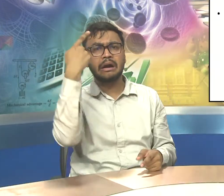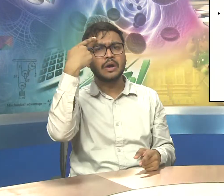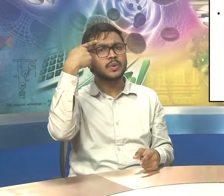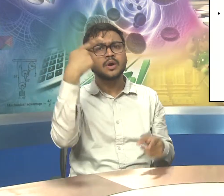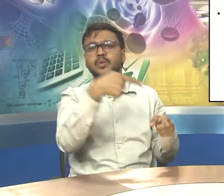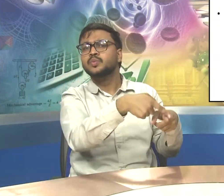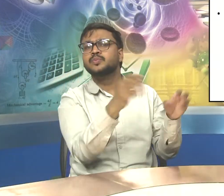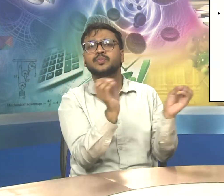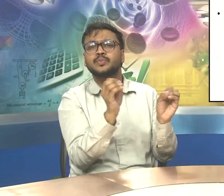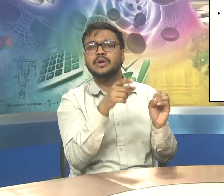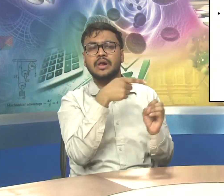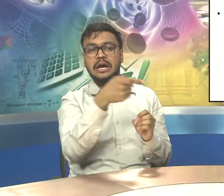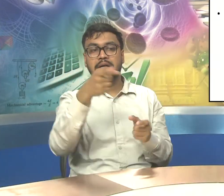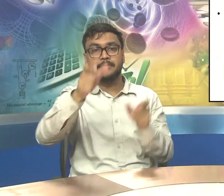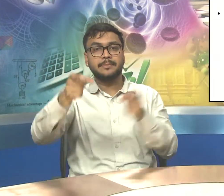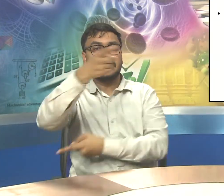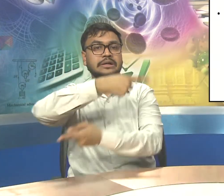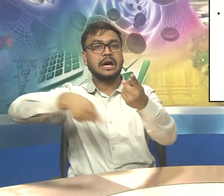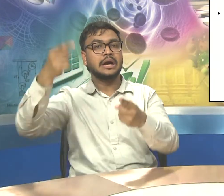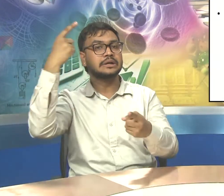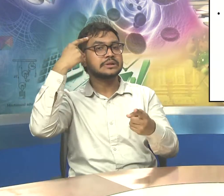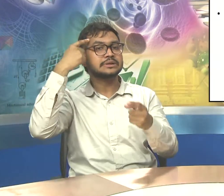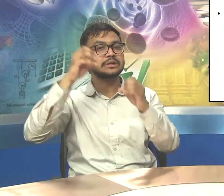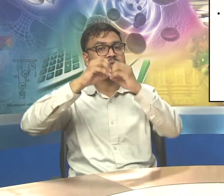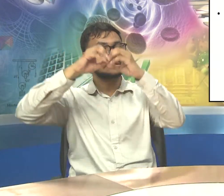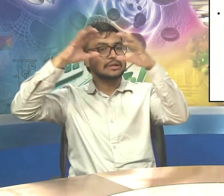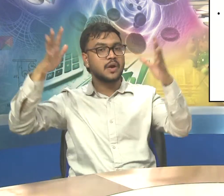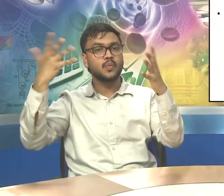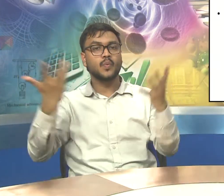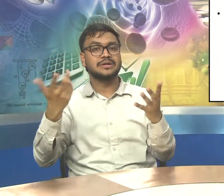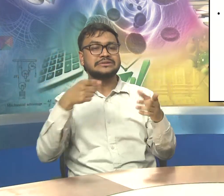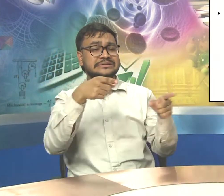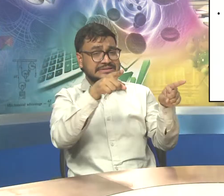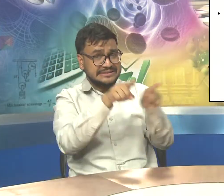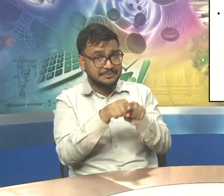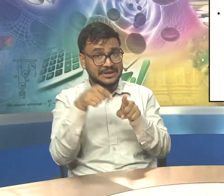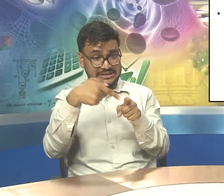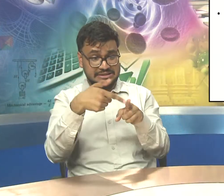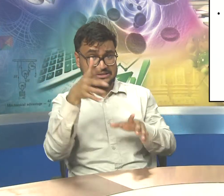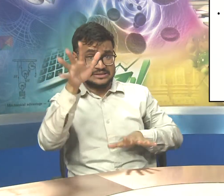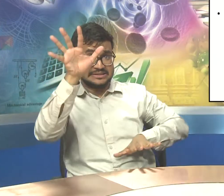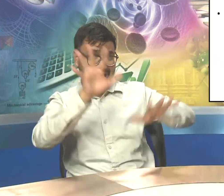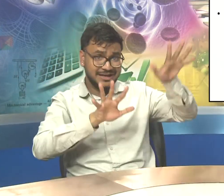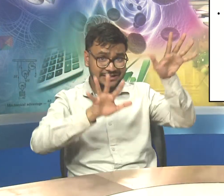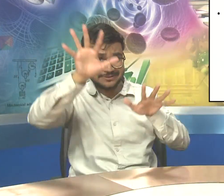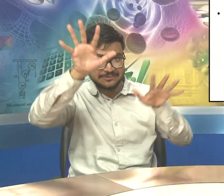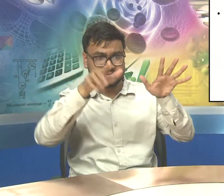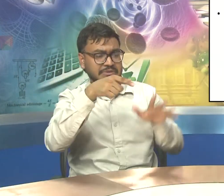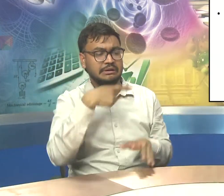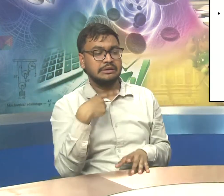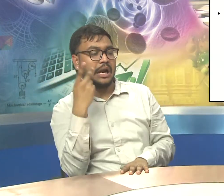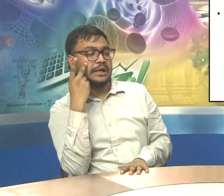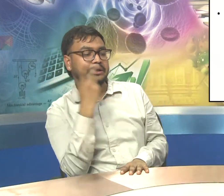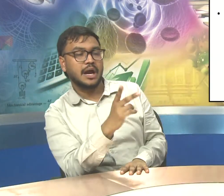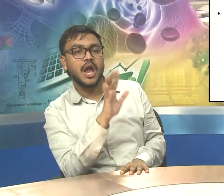The most common misconception is that sign language are not